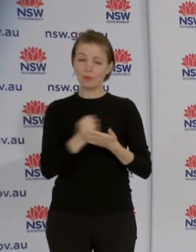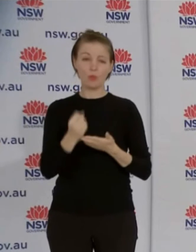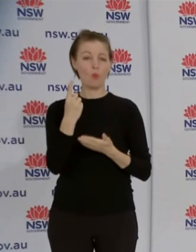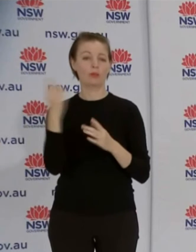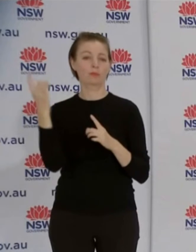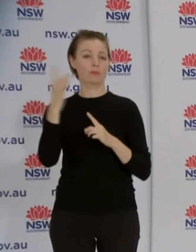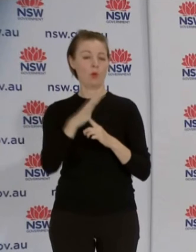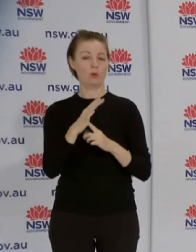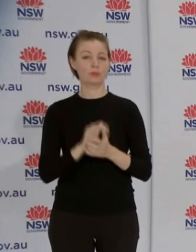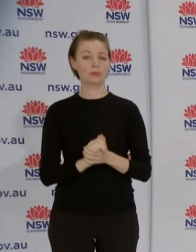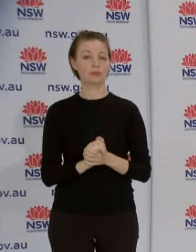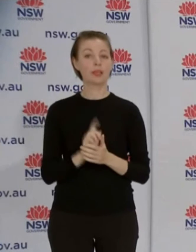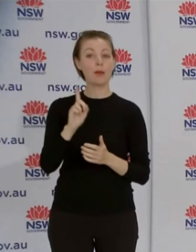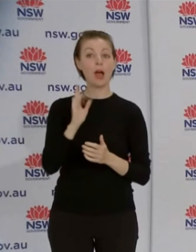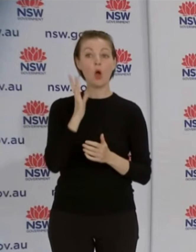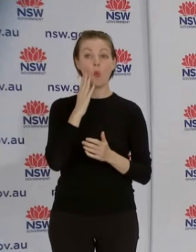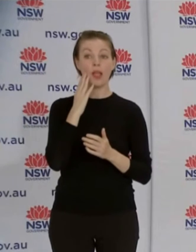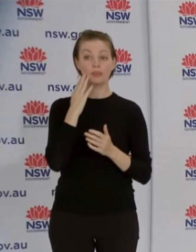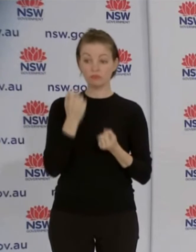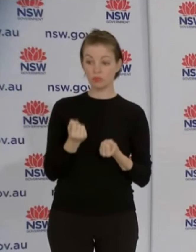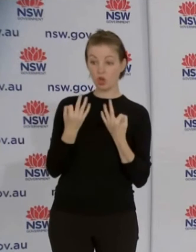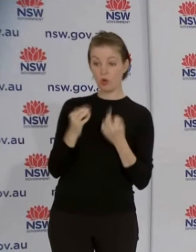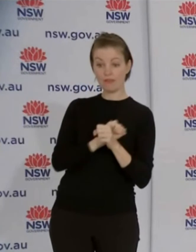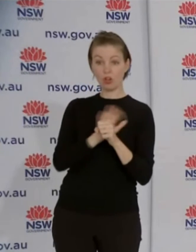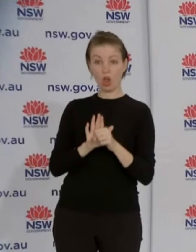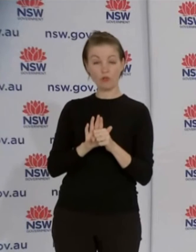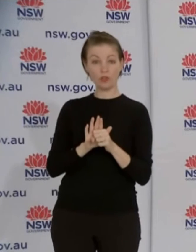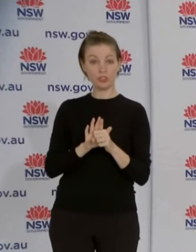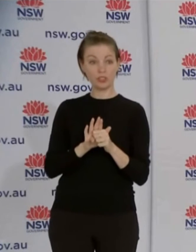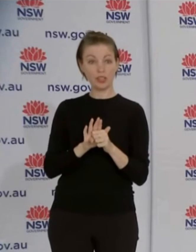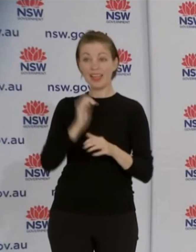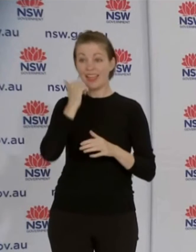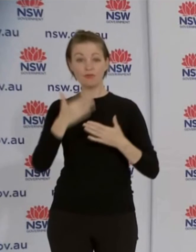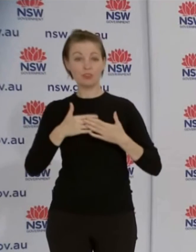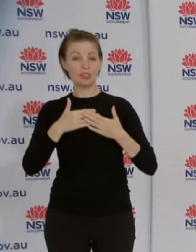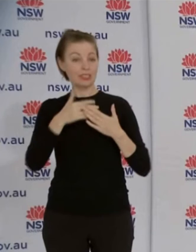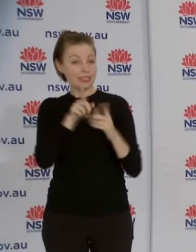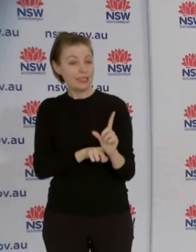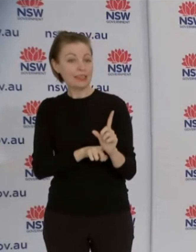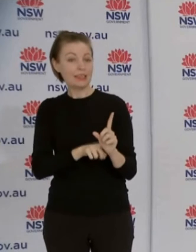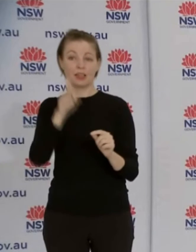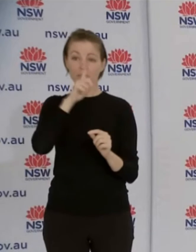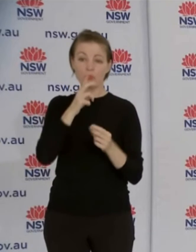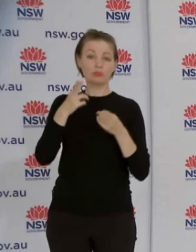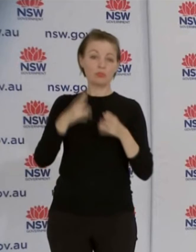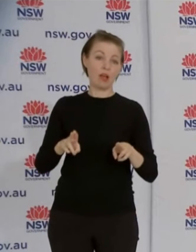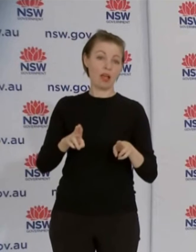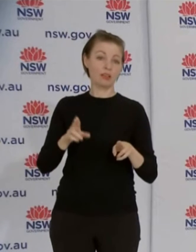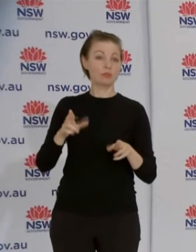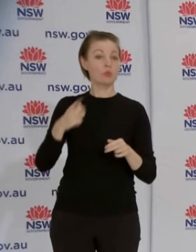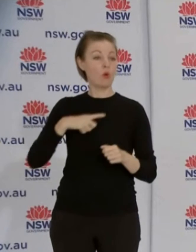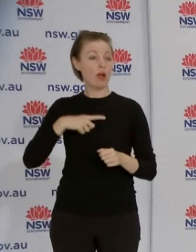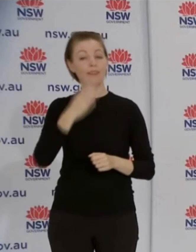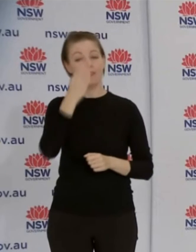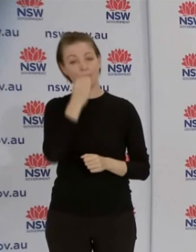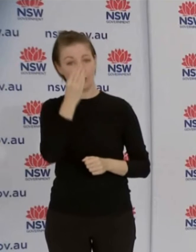reality is, outside of a pandemic, we lose between 600 and 800 people every year to the flu. We have to put things into perspective.